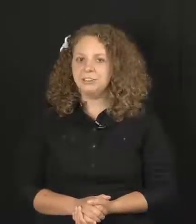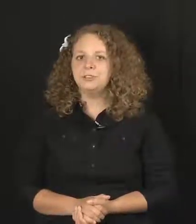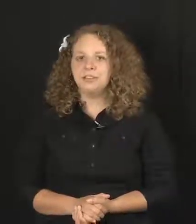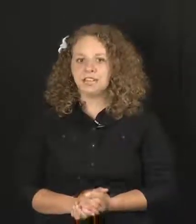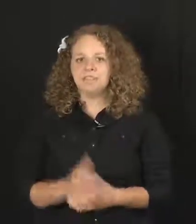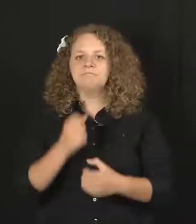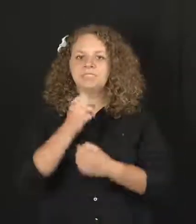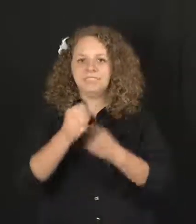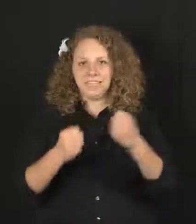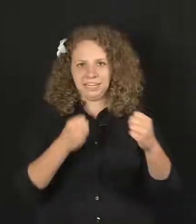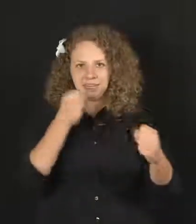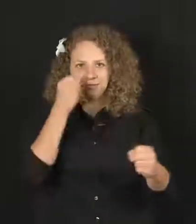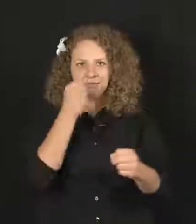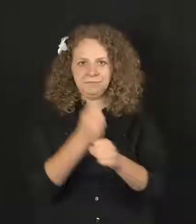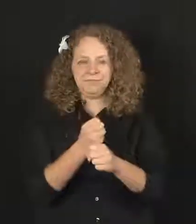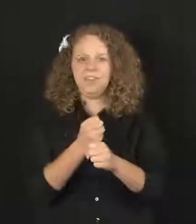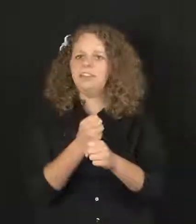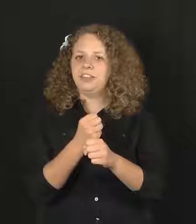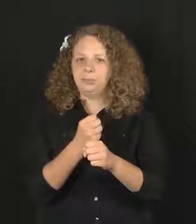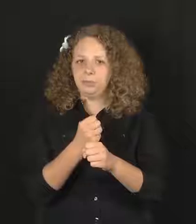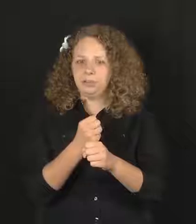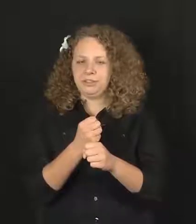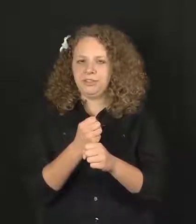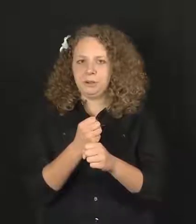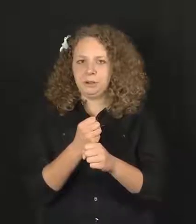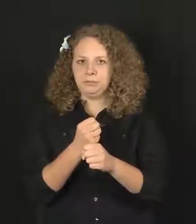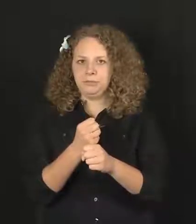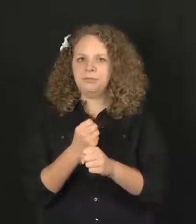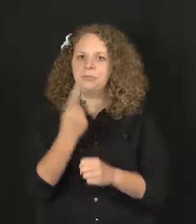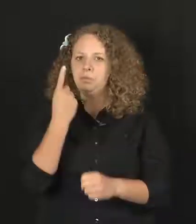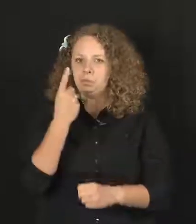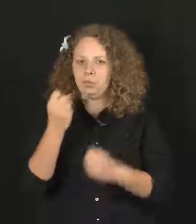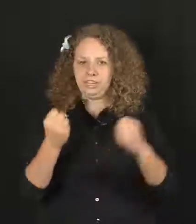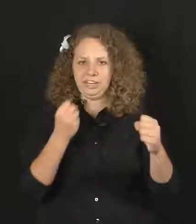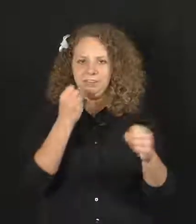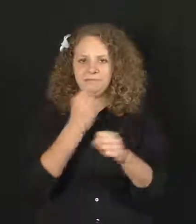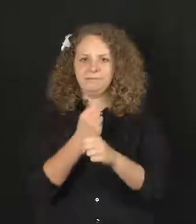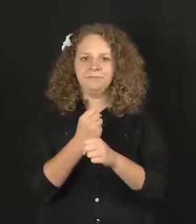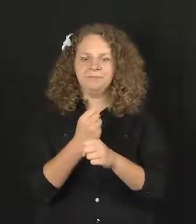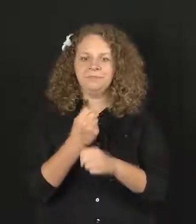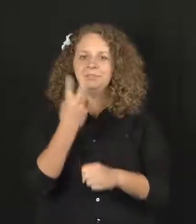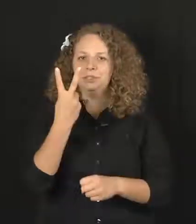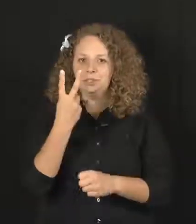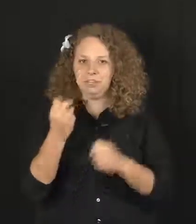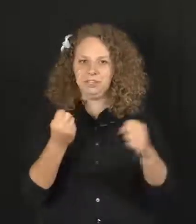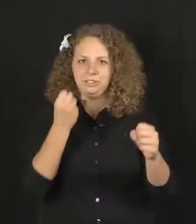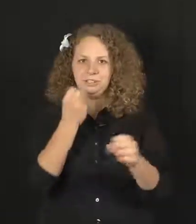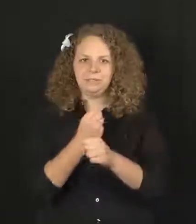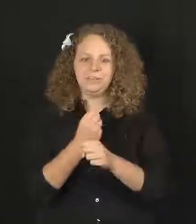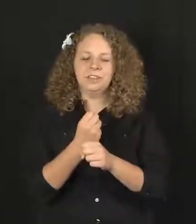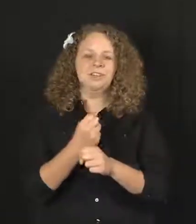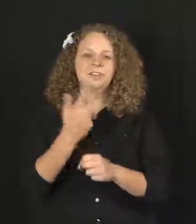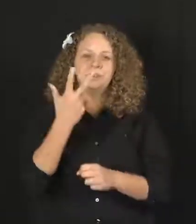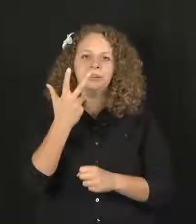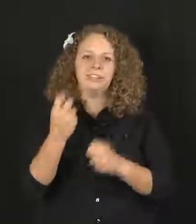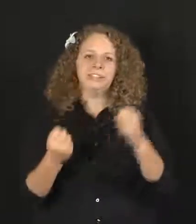you sign year, and then incorporate the number. 1 year, 2 years, 3